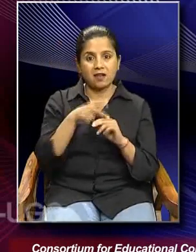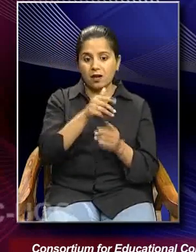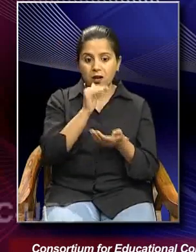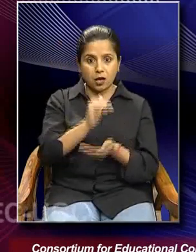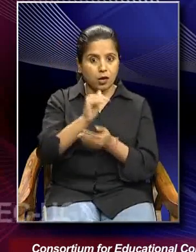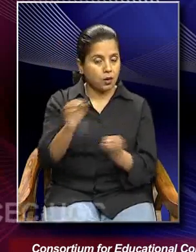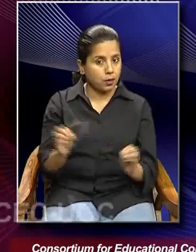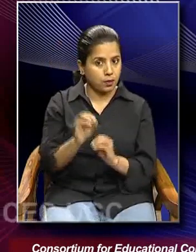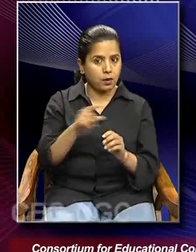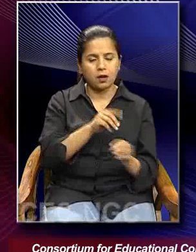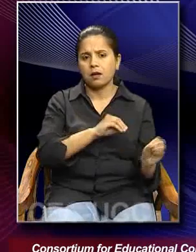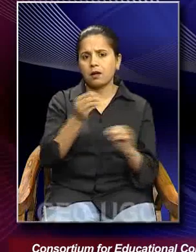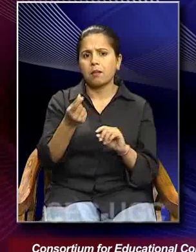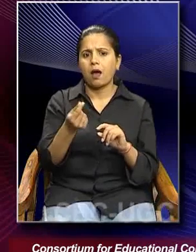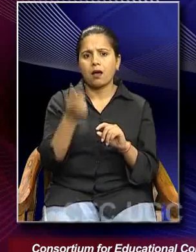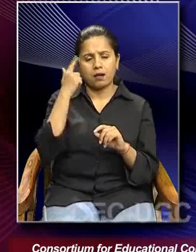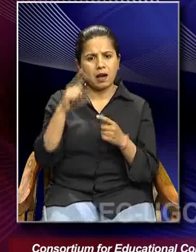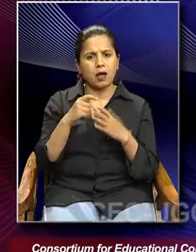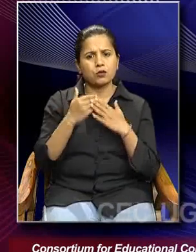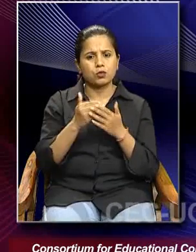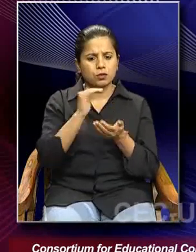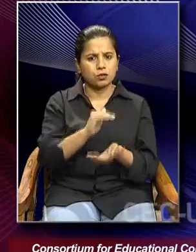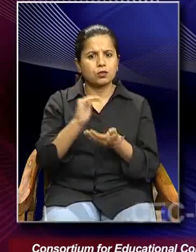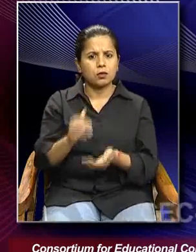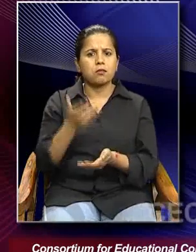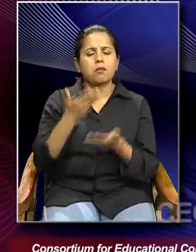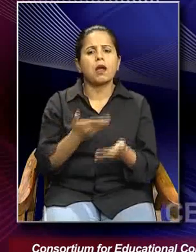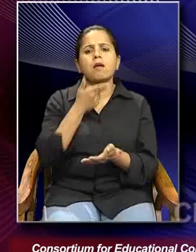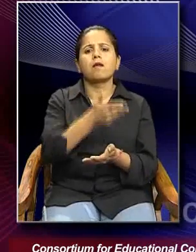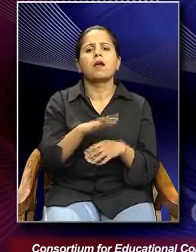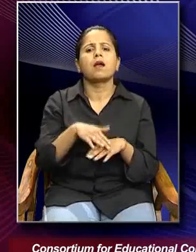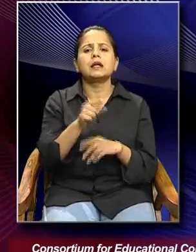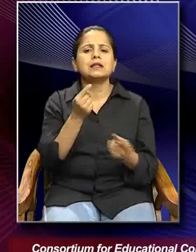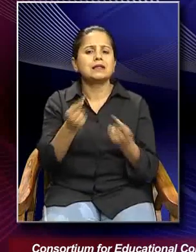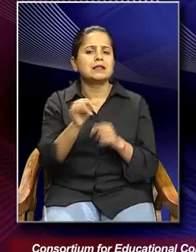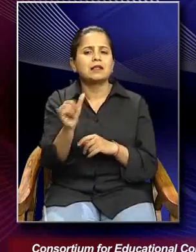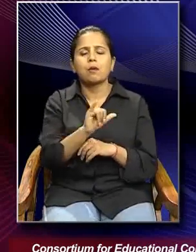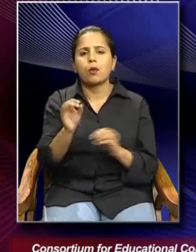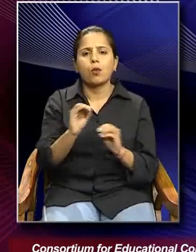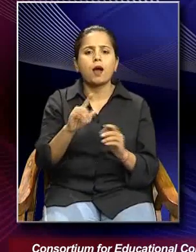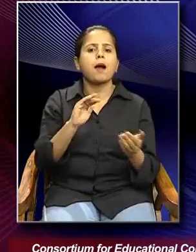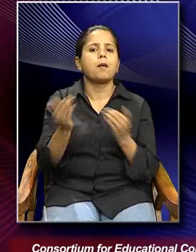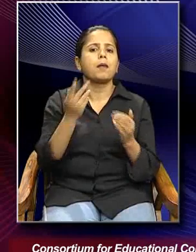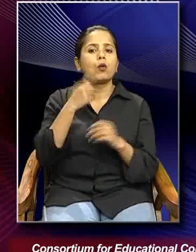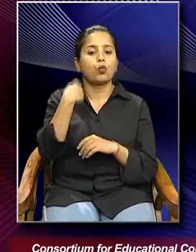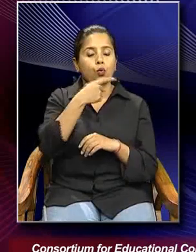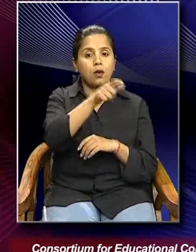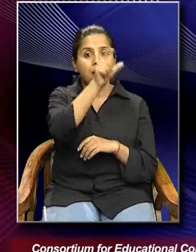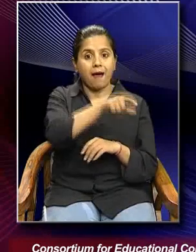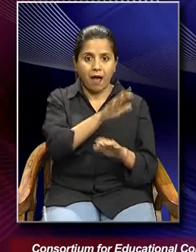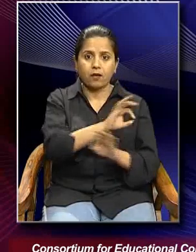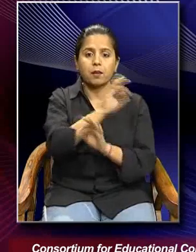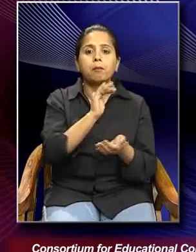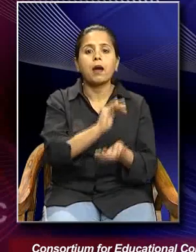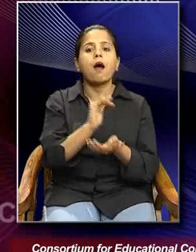kid, probably the incentive of giving education for the child may not be as significant as compared to a couple who already have